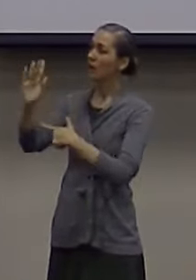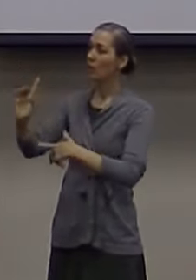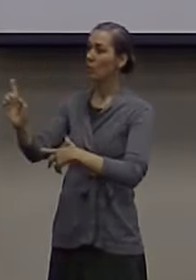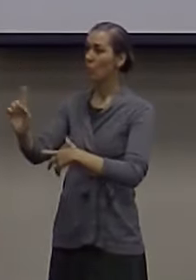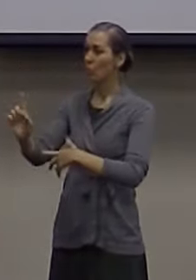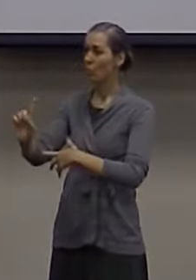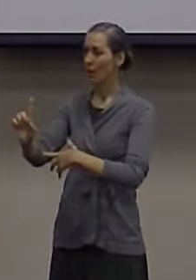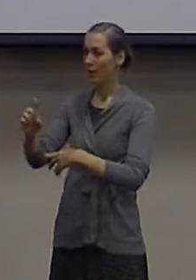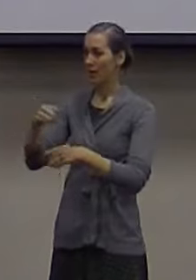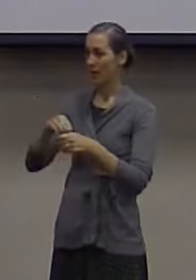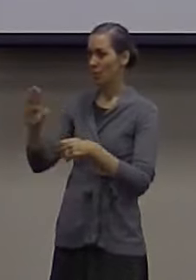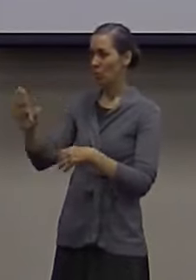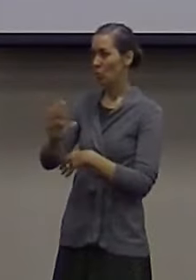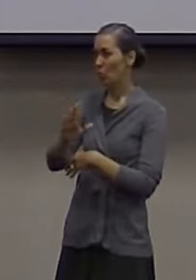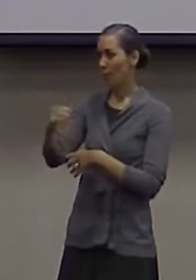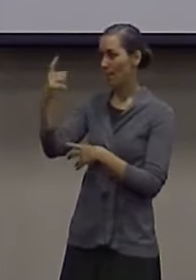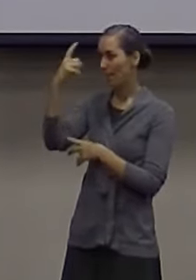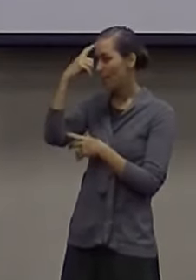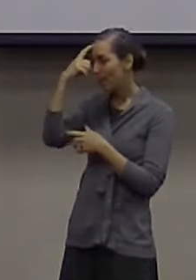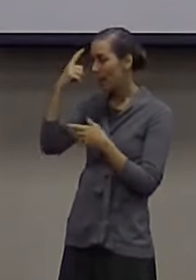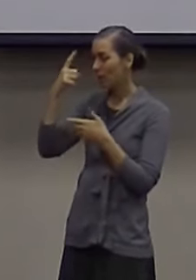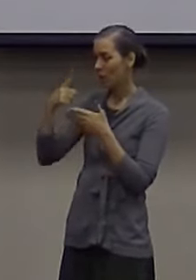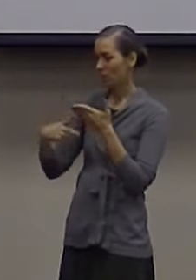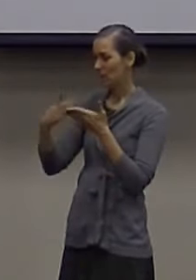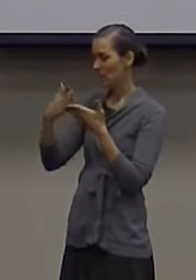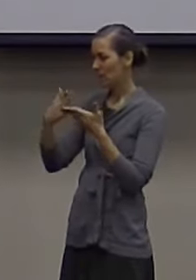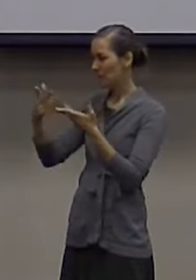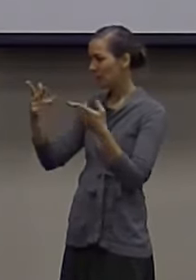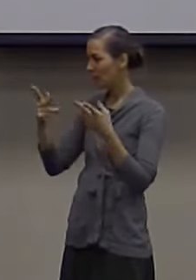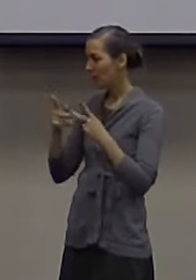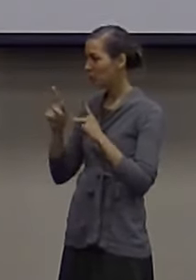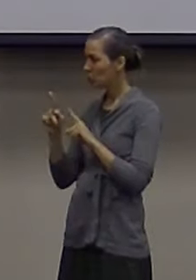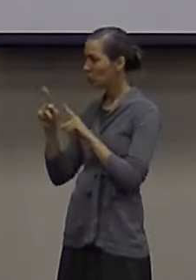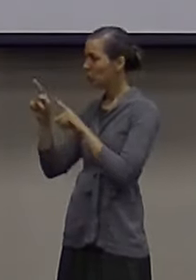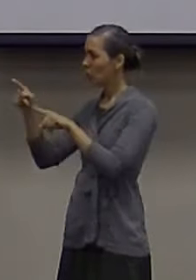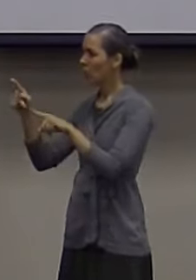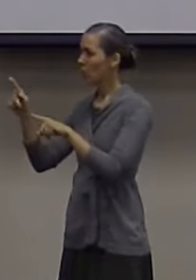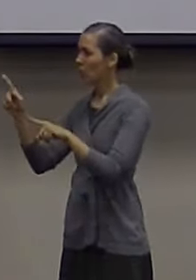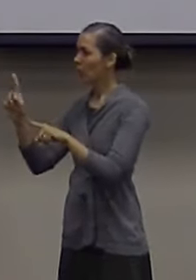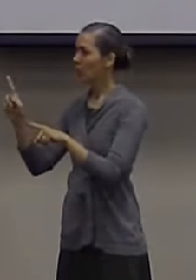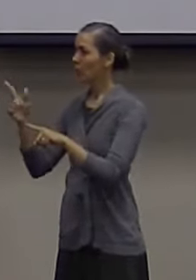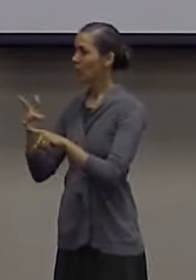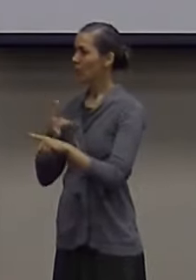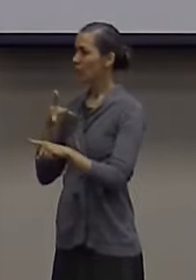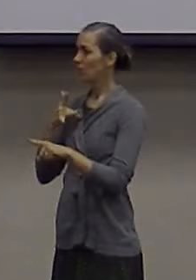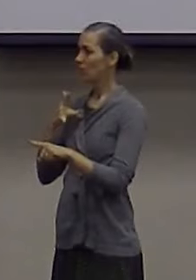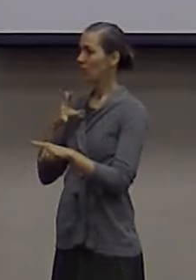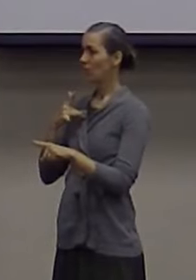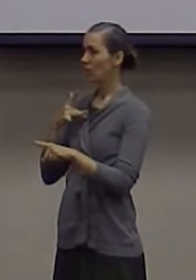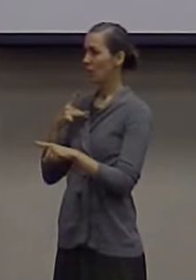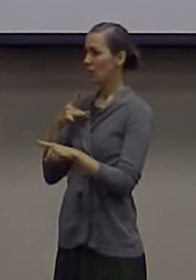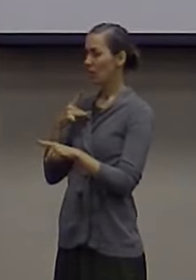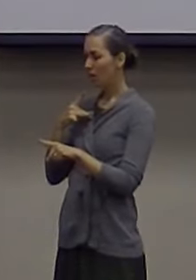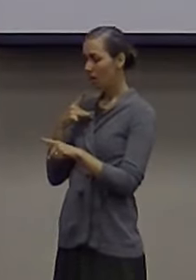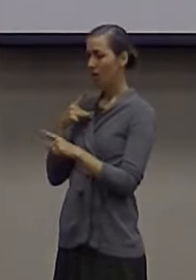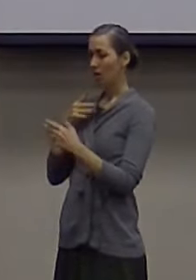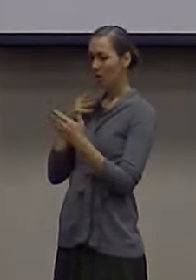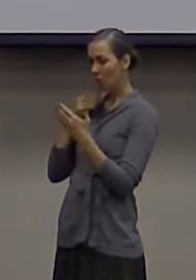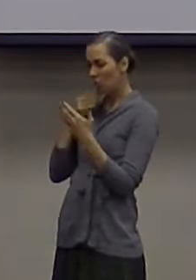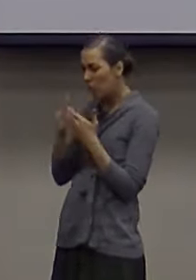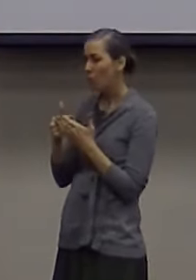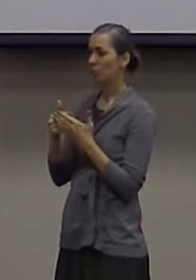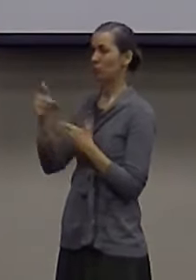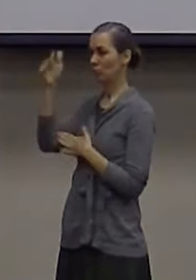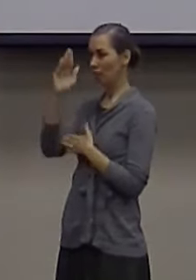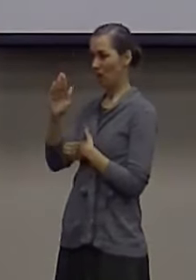to think in your mind some of the places you've been or a place in particular where you just feel closer to God than anywhere else.